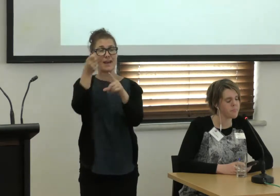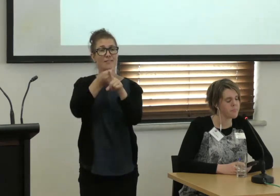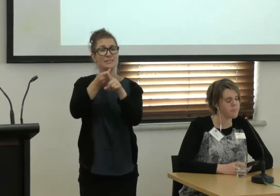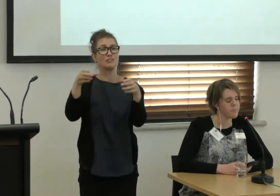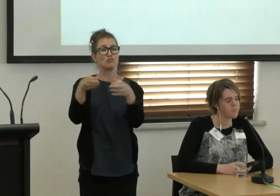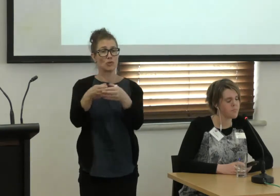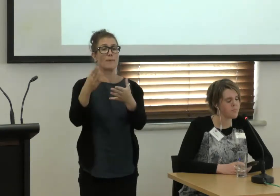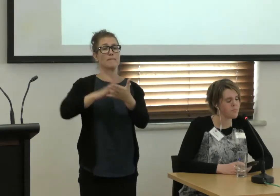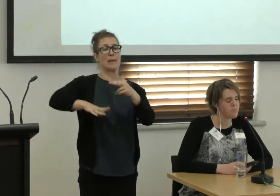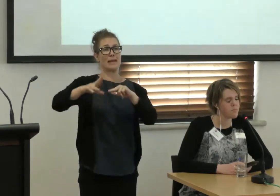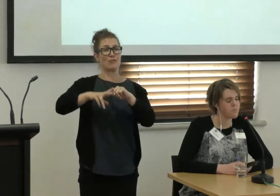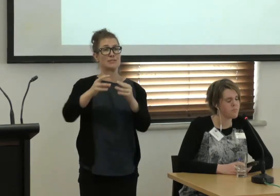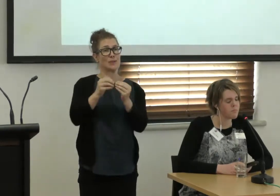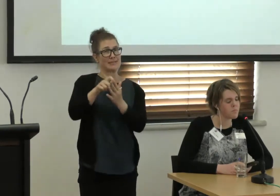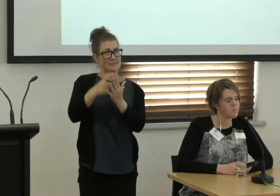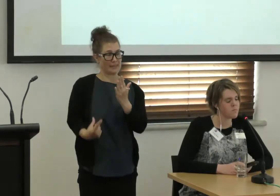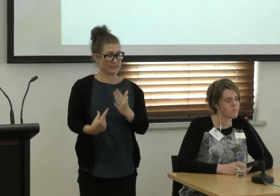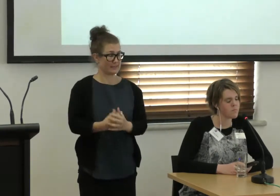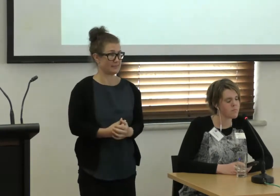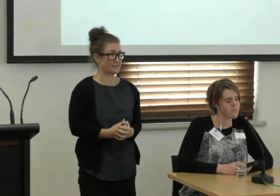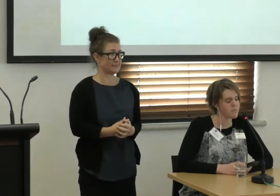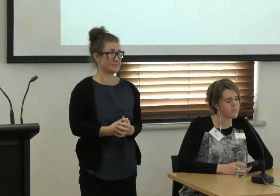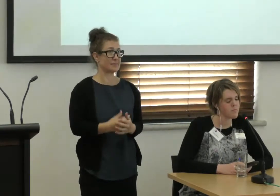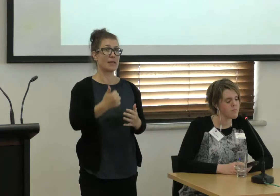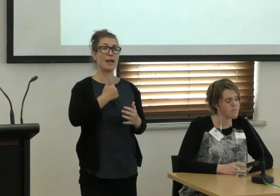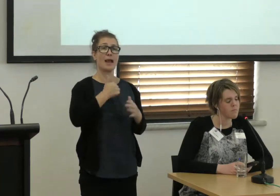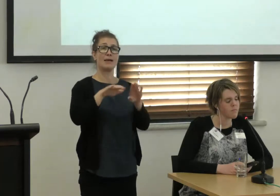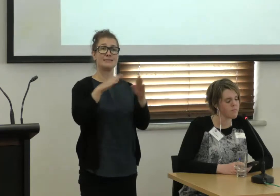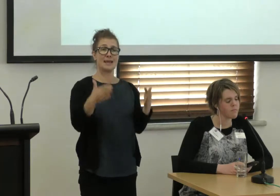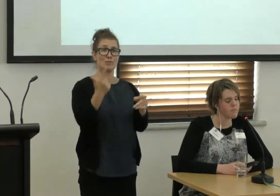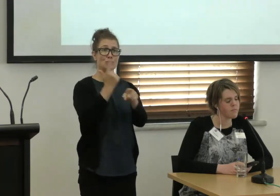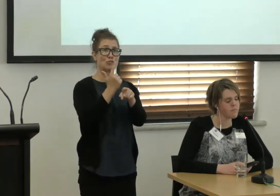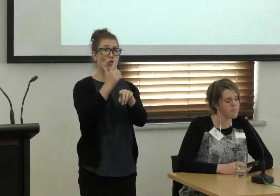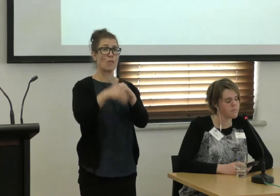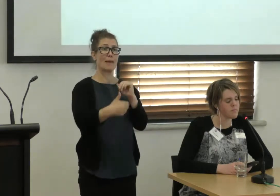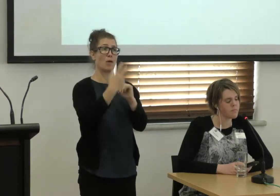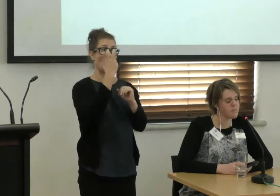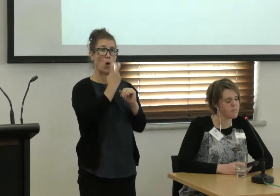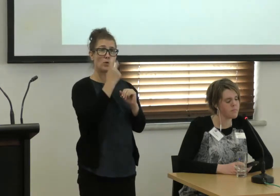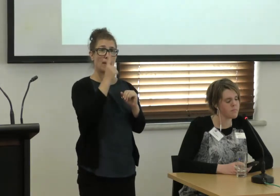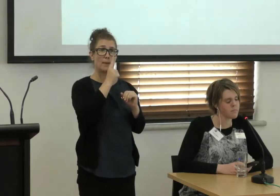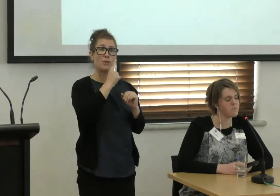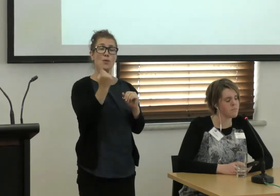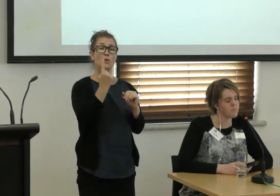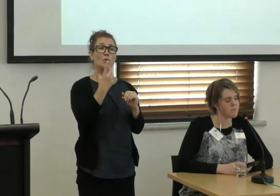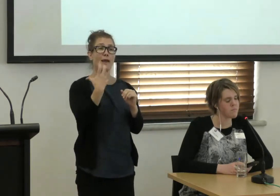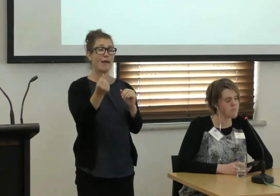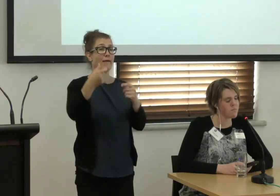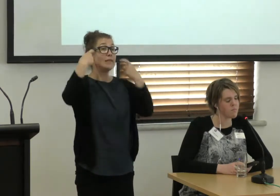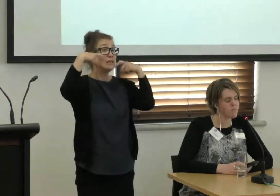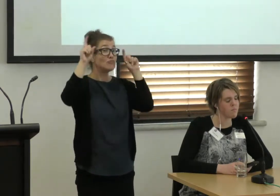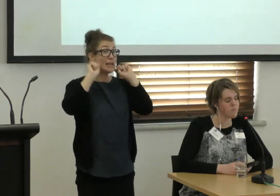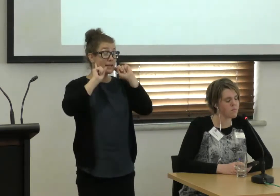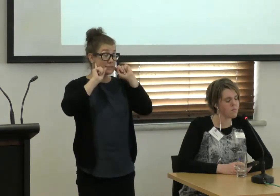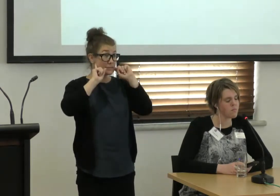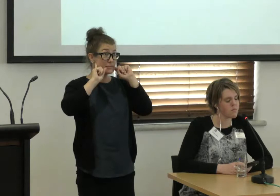Reinforce. On our table we talked about for the older people who have hearing aids that they didn't get